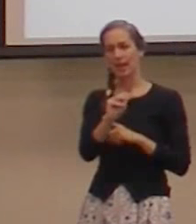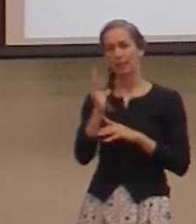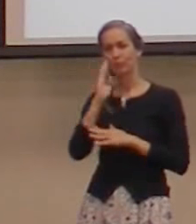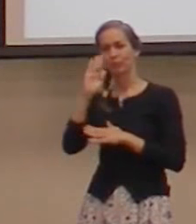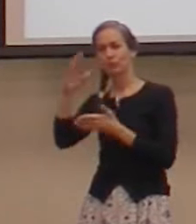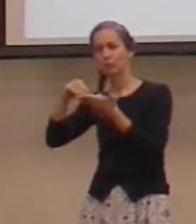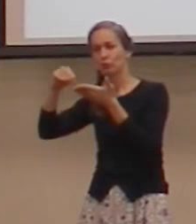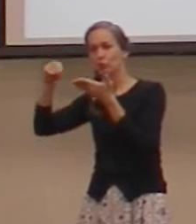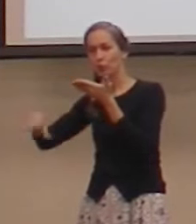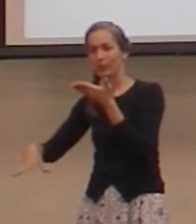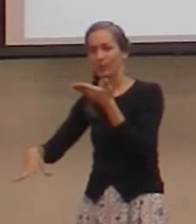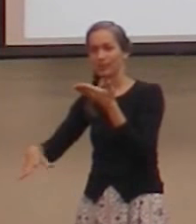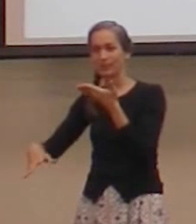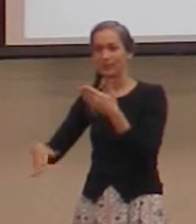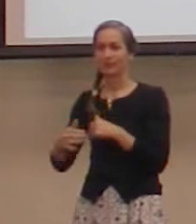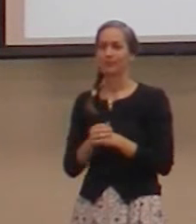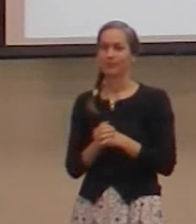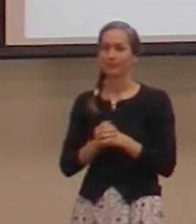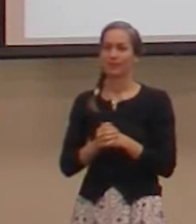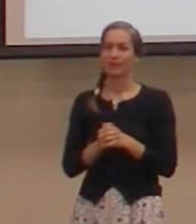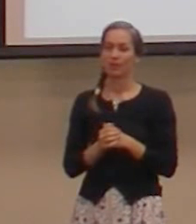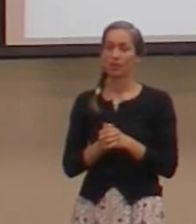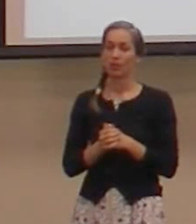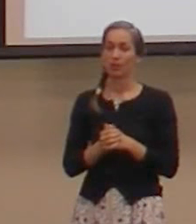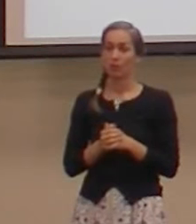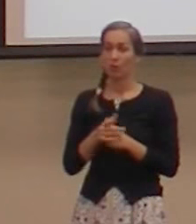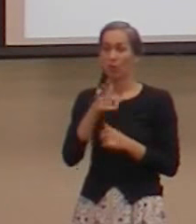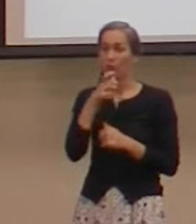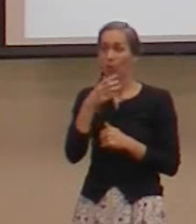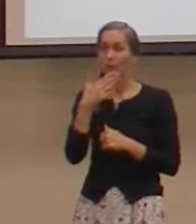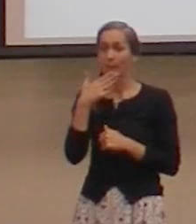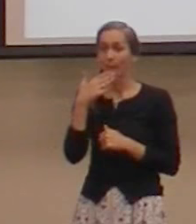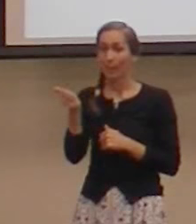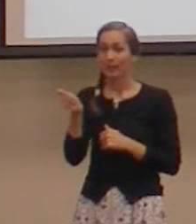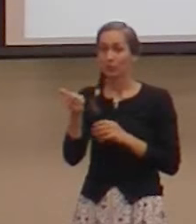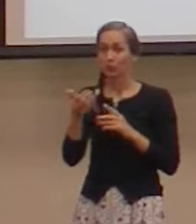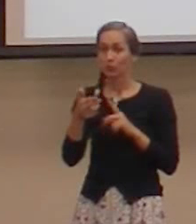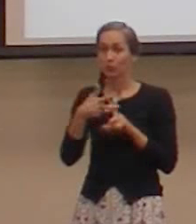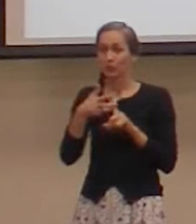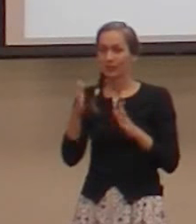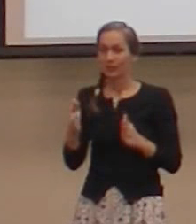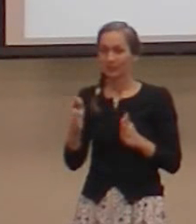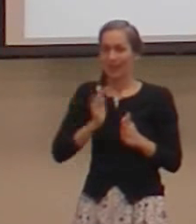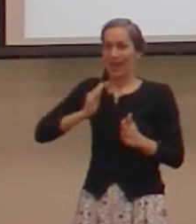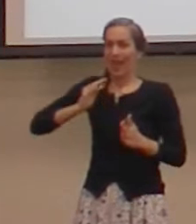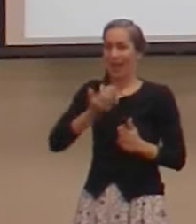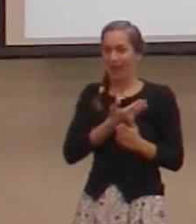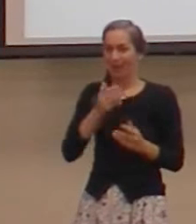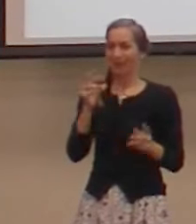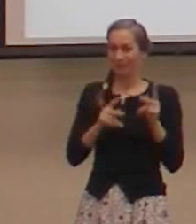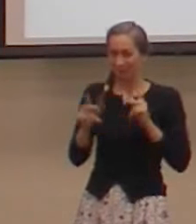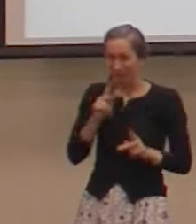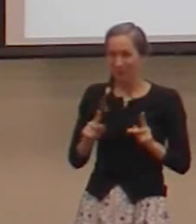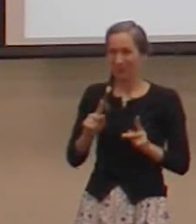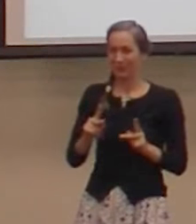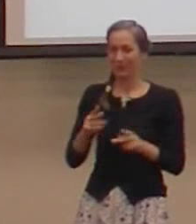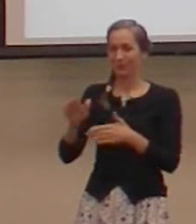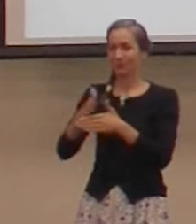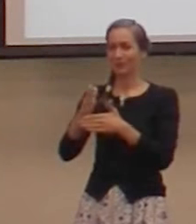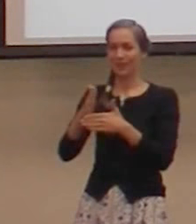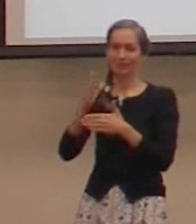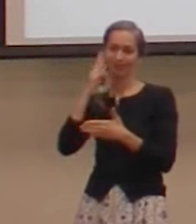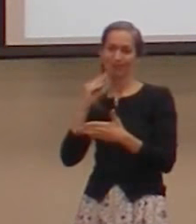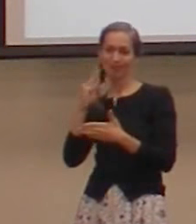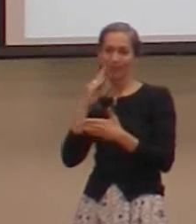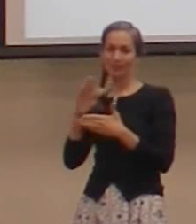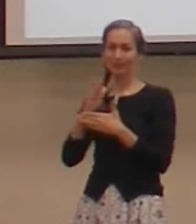have is the best recruitment that we have are our own people that are going out and sharing the possibility of what it could be